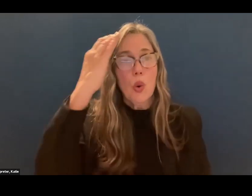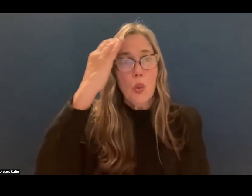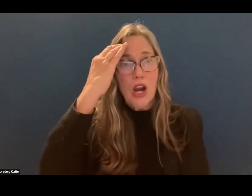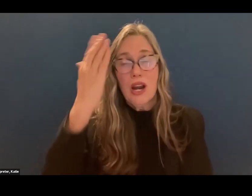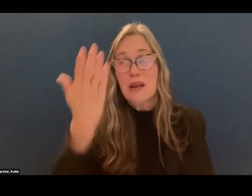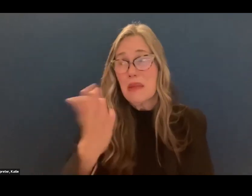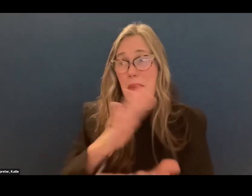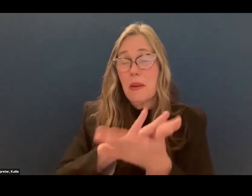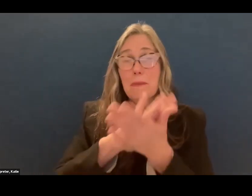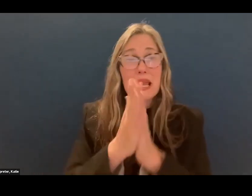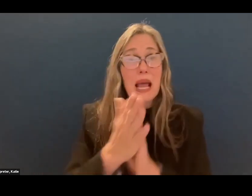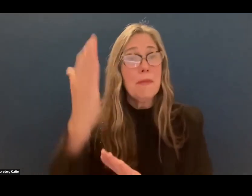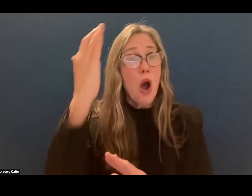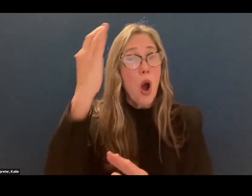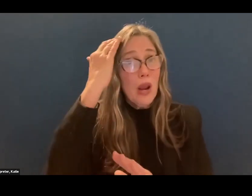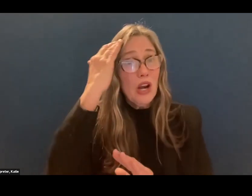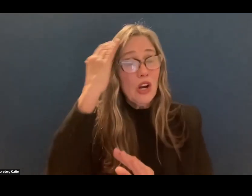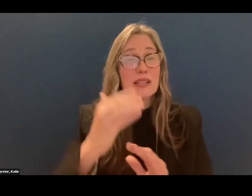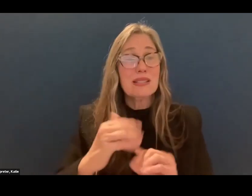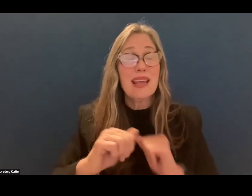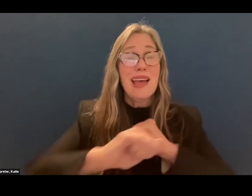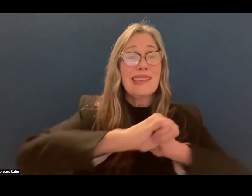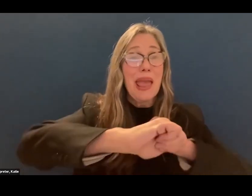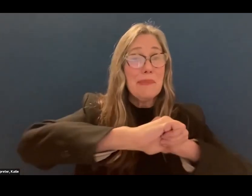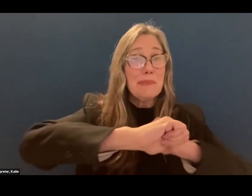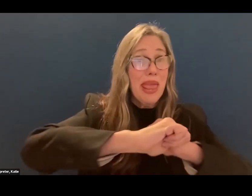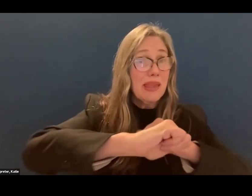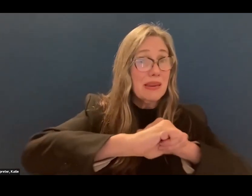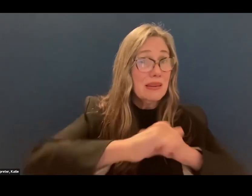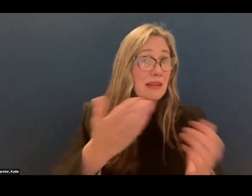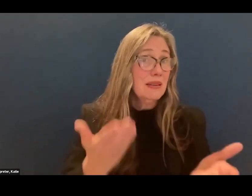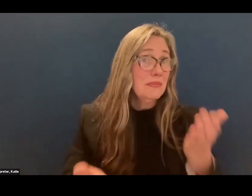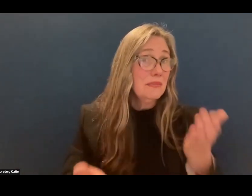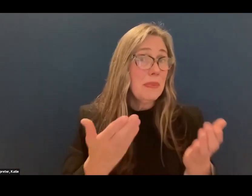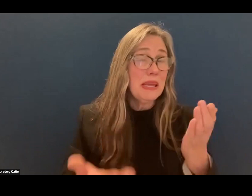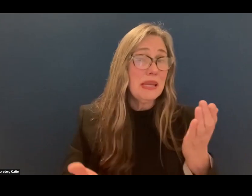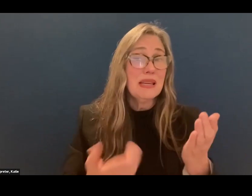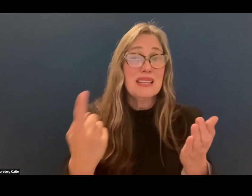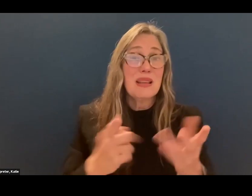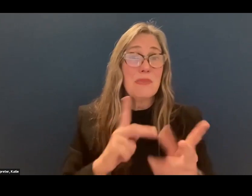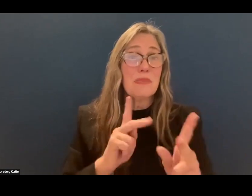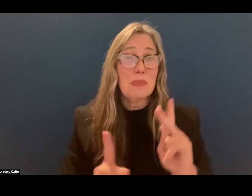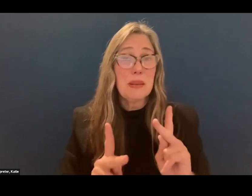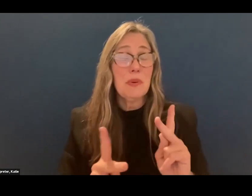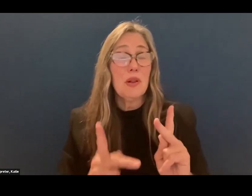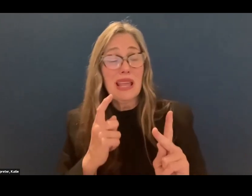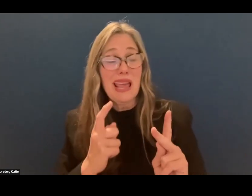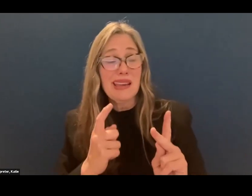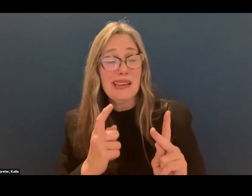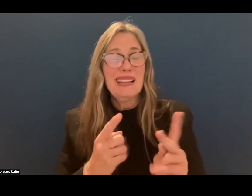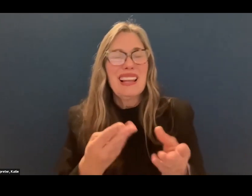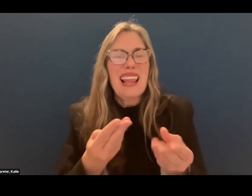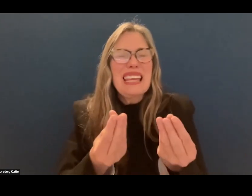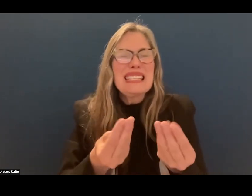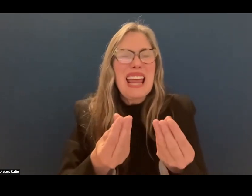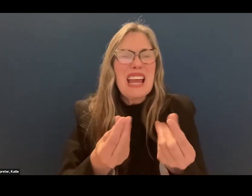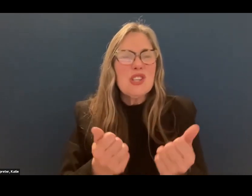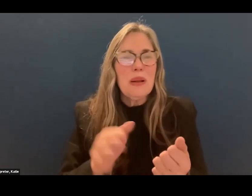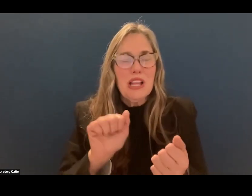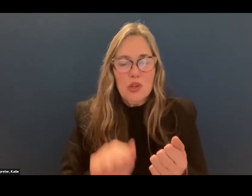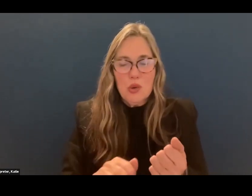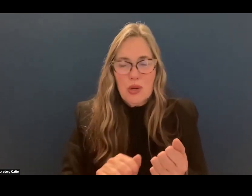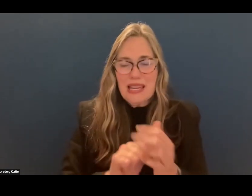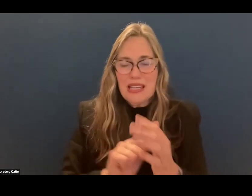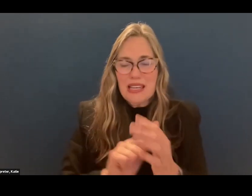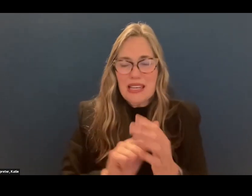can it become an awareness campaign about this coming out of the district? So something that's tangible, because sometimes you need tangibility to be able to move forward and